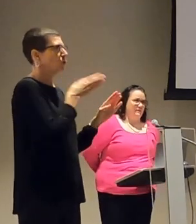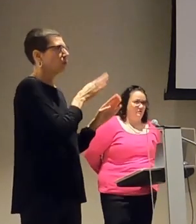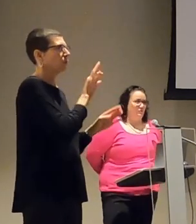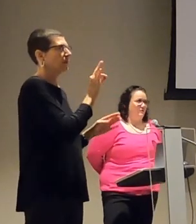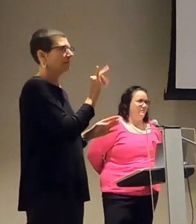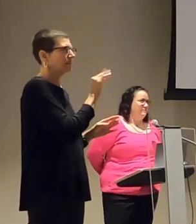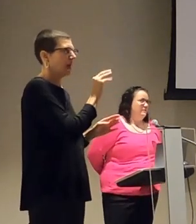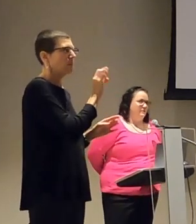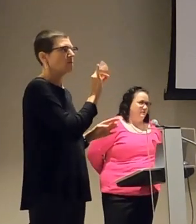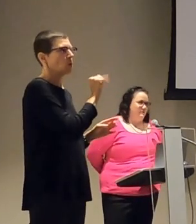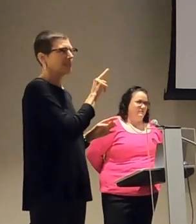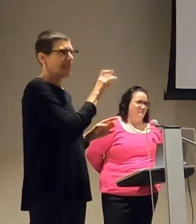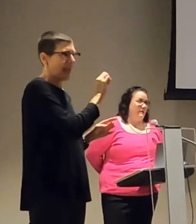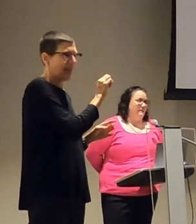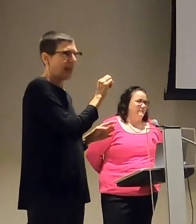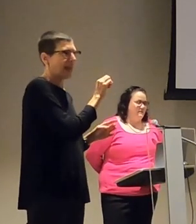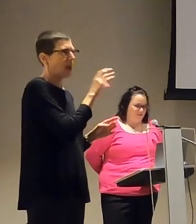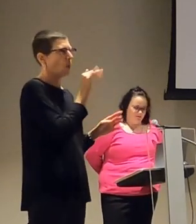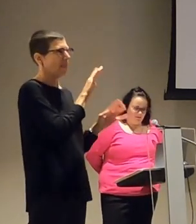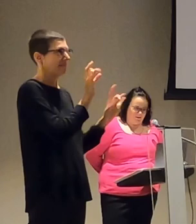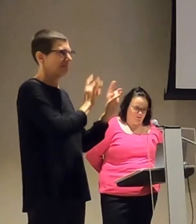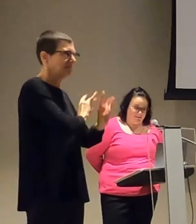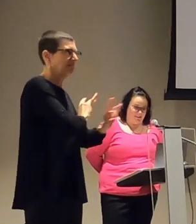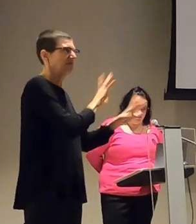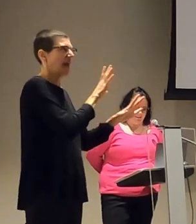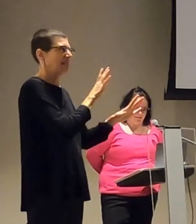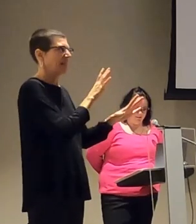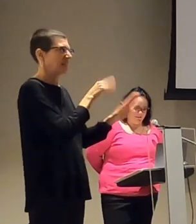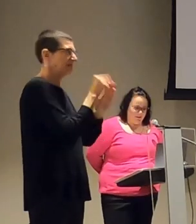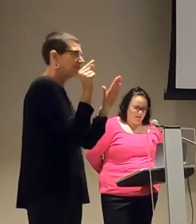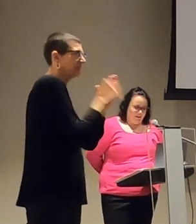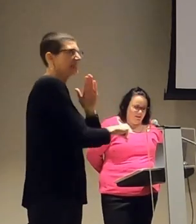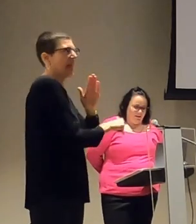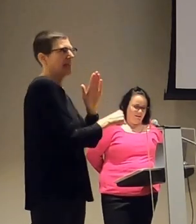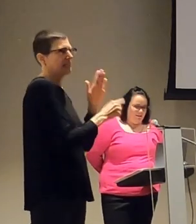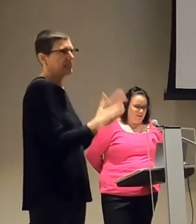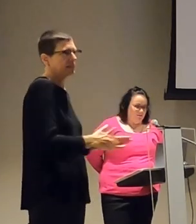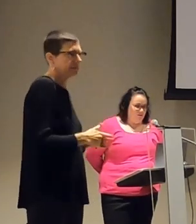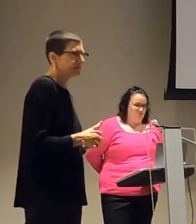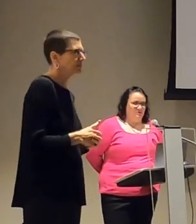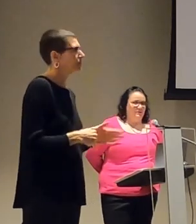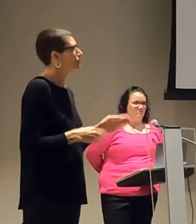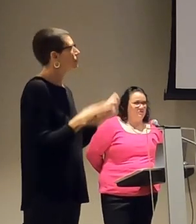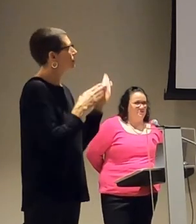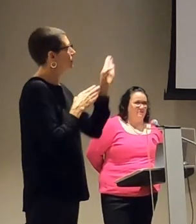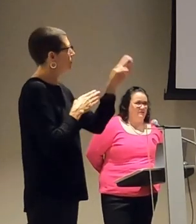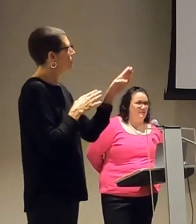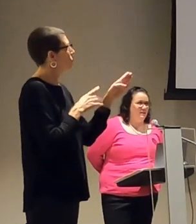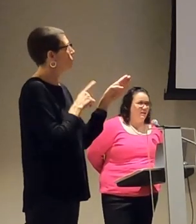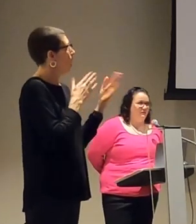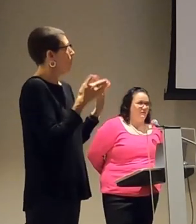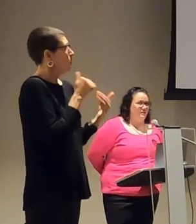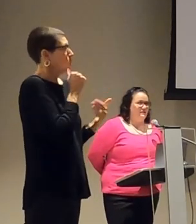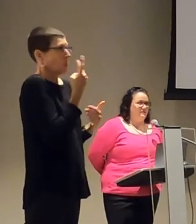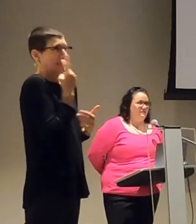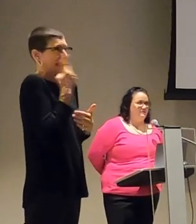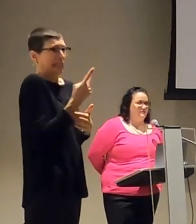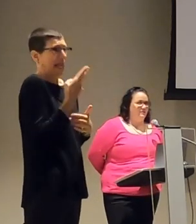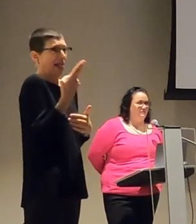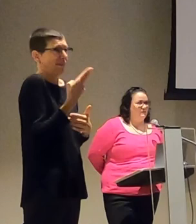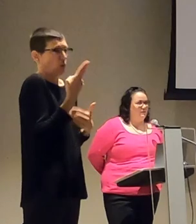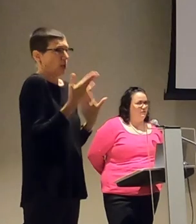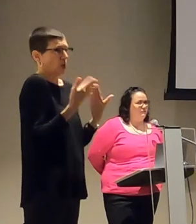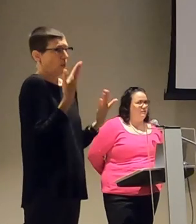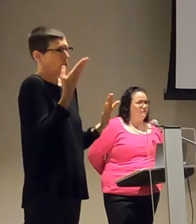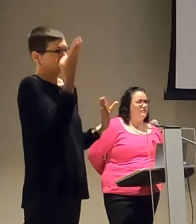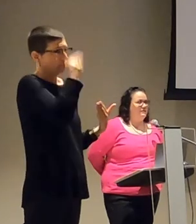femme forte or the violent, you know, assassin. In this image, you really almost don't even see Holofernes.